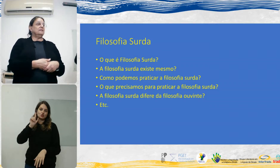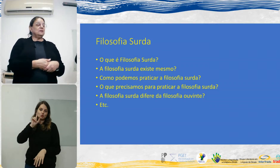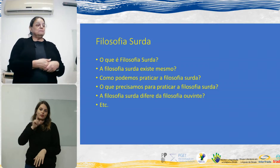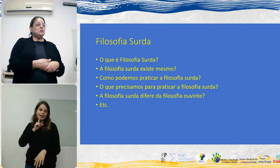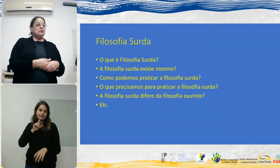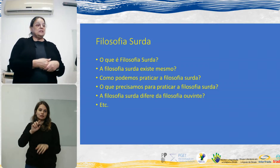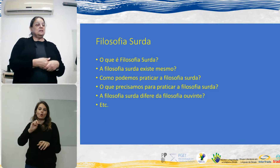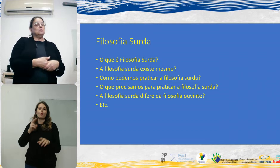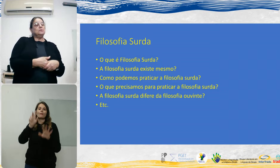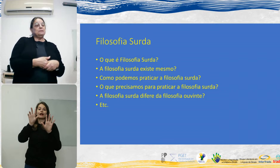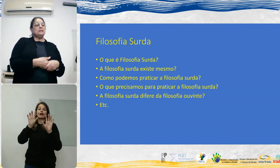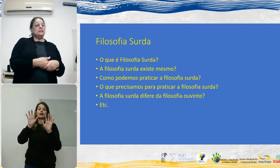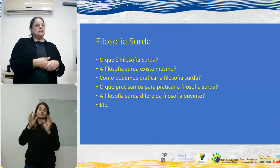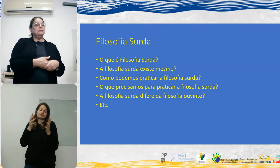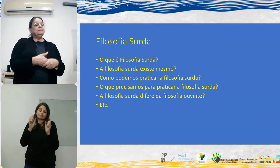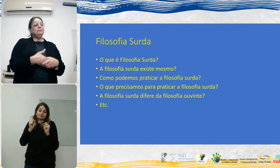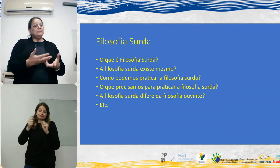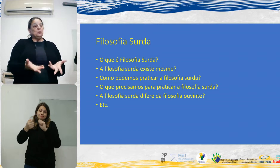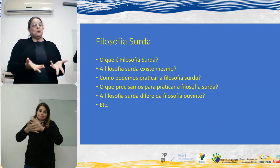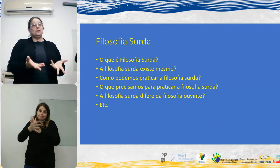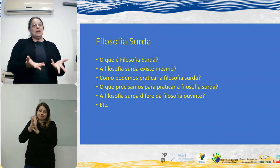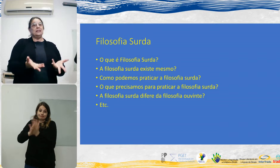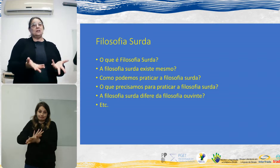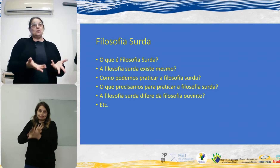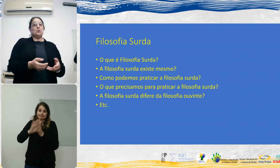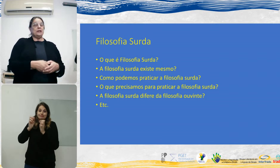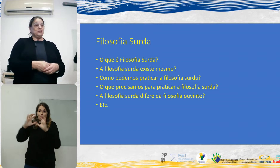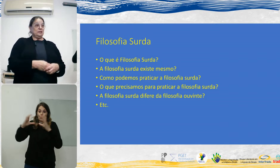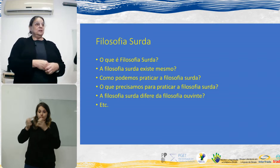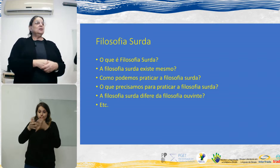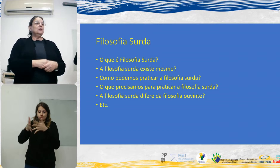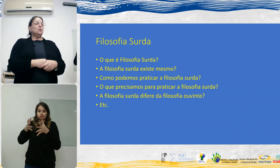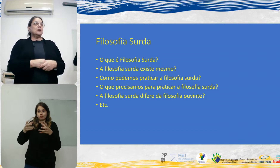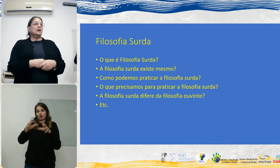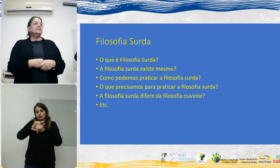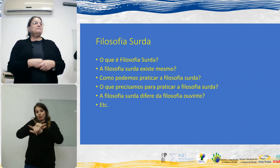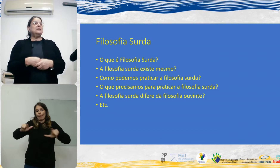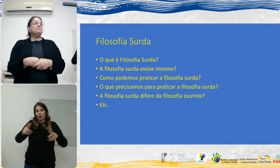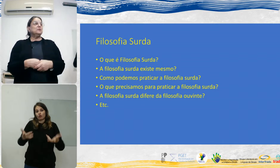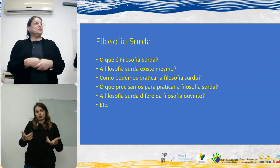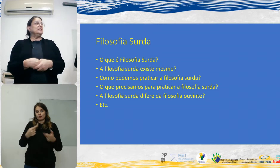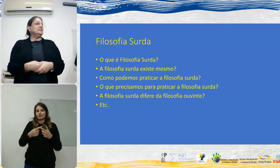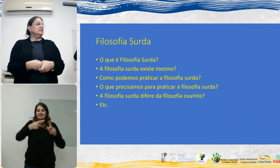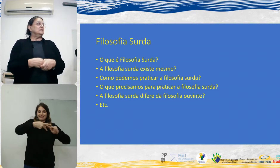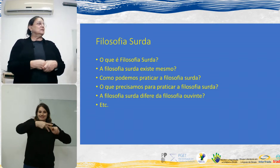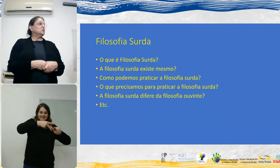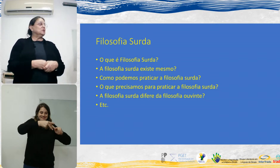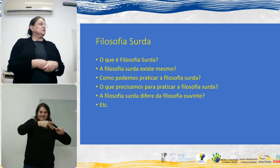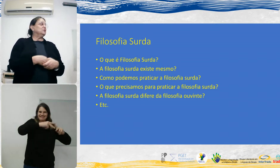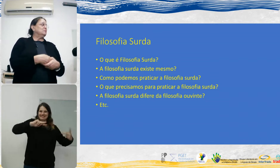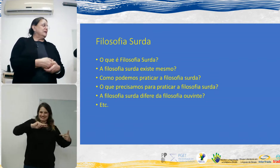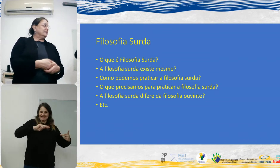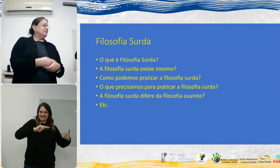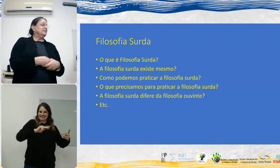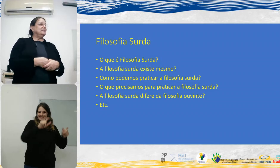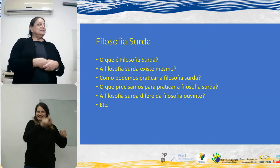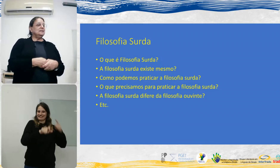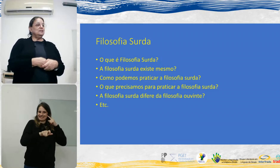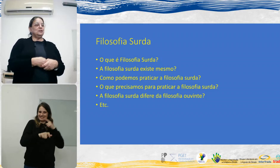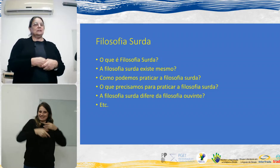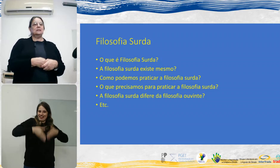signing deaf community. Ultimately, one ethical question, what kinds of people should exist in the world? Who makes